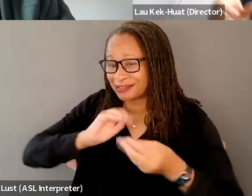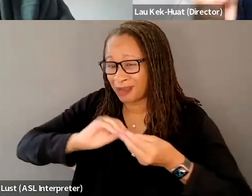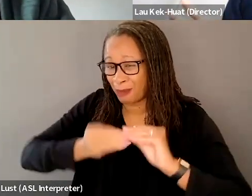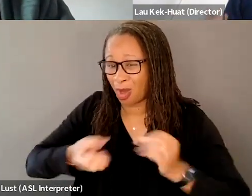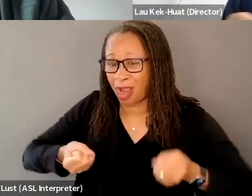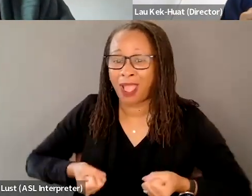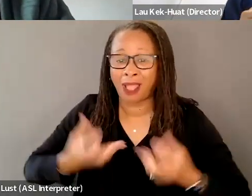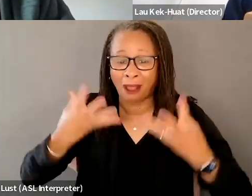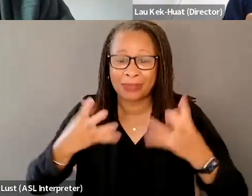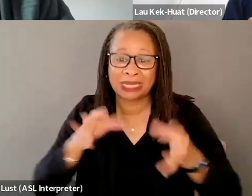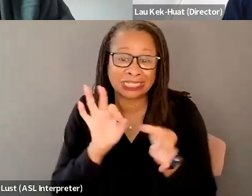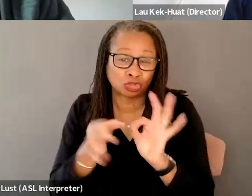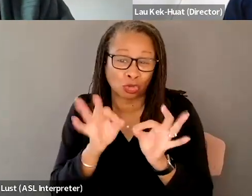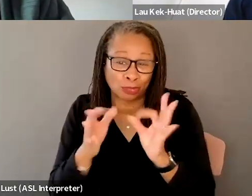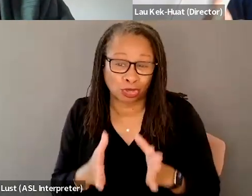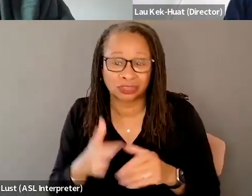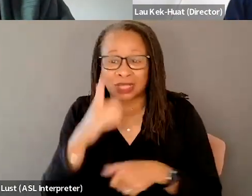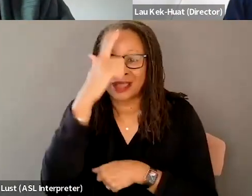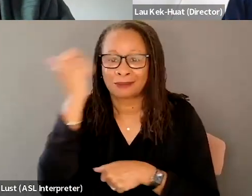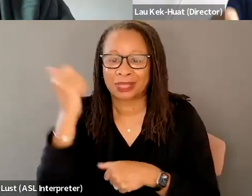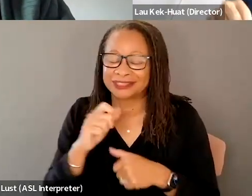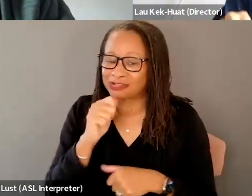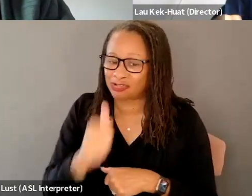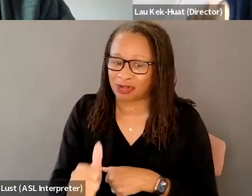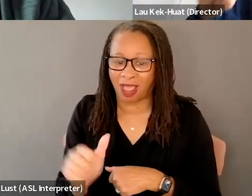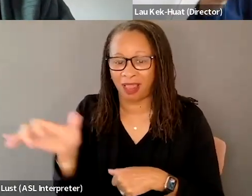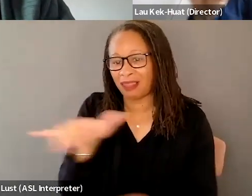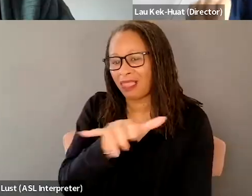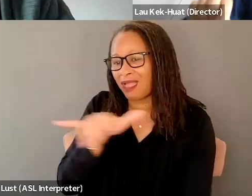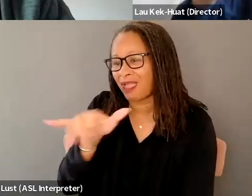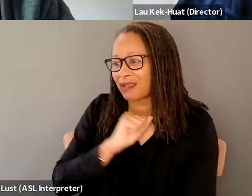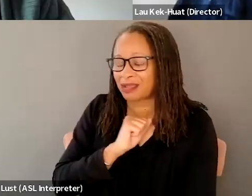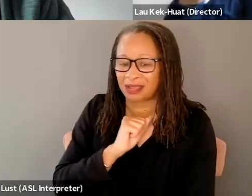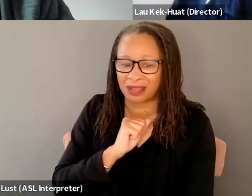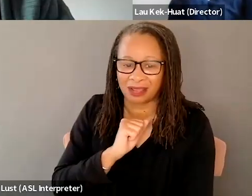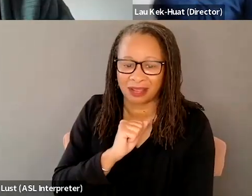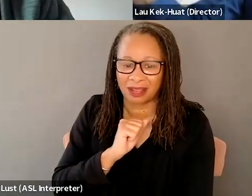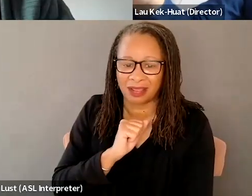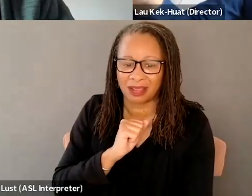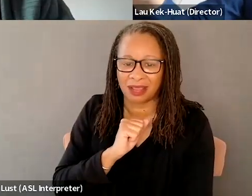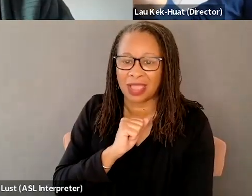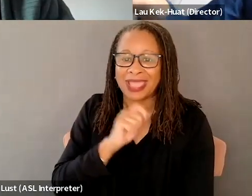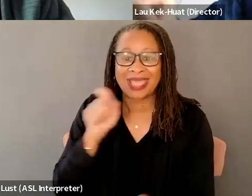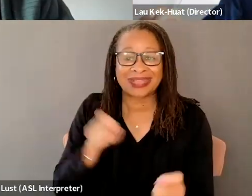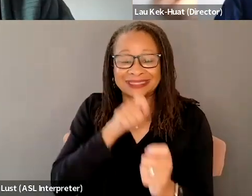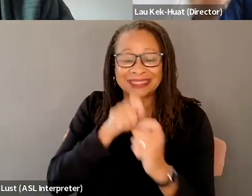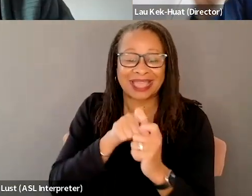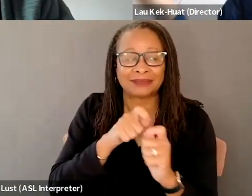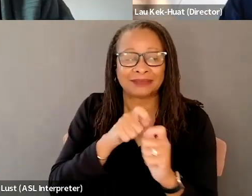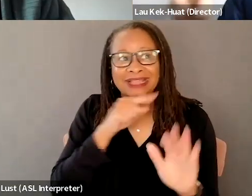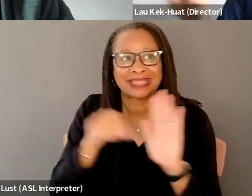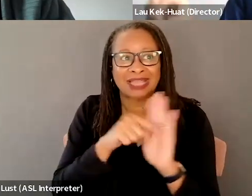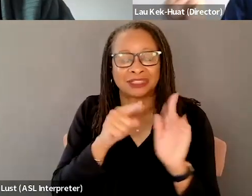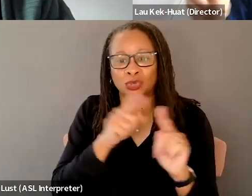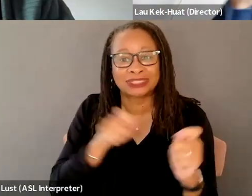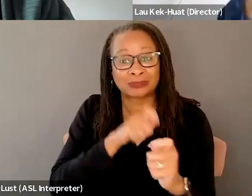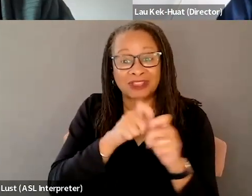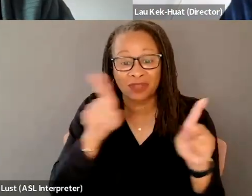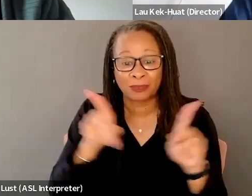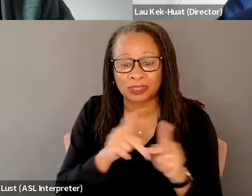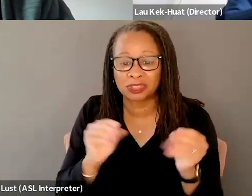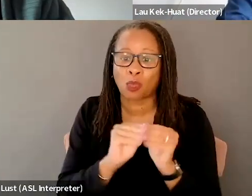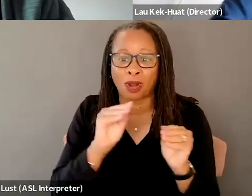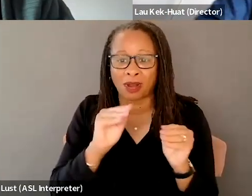many interpreters, because they are not like fixed assigned to certain troop. It's mobile, like